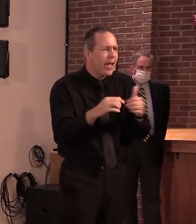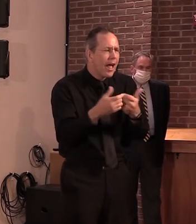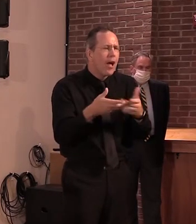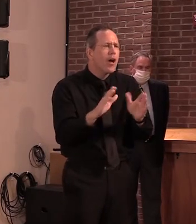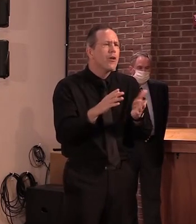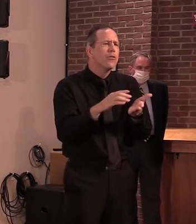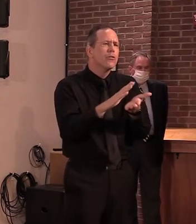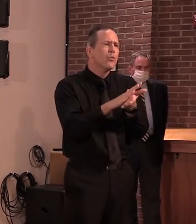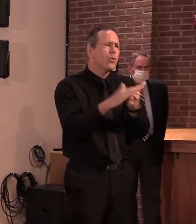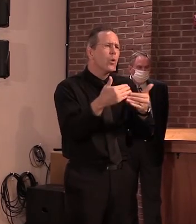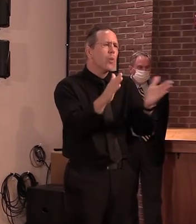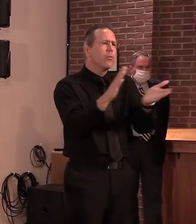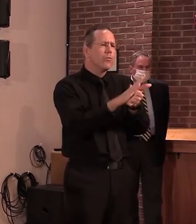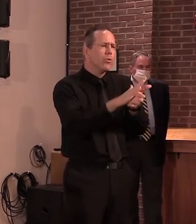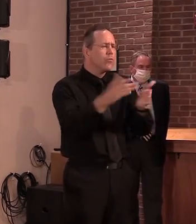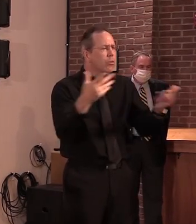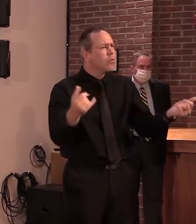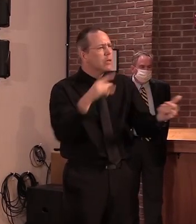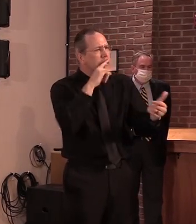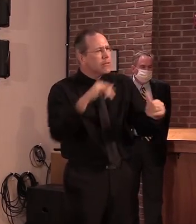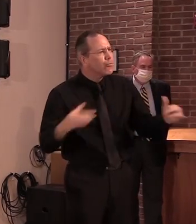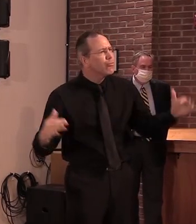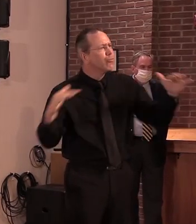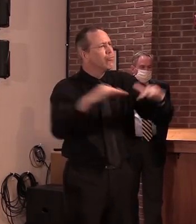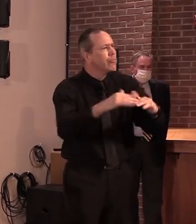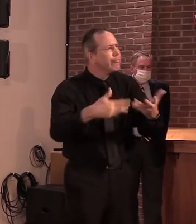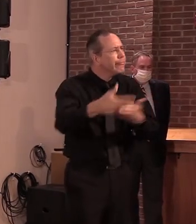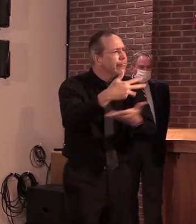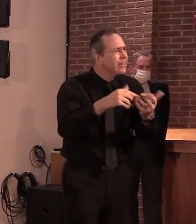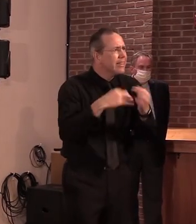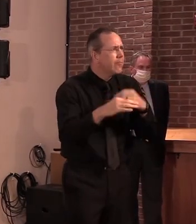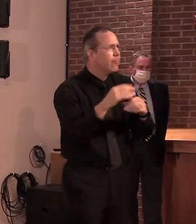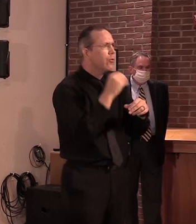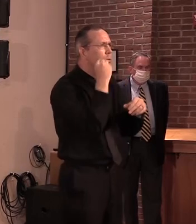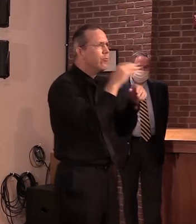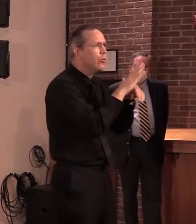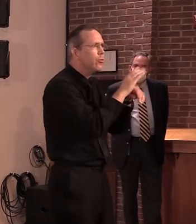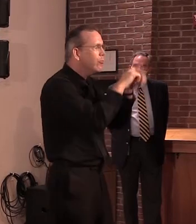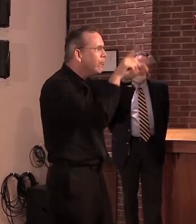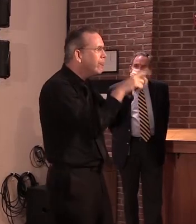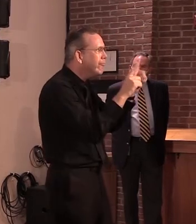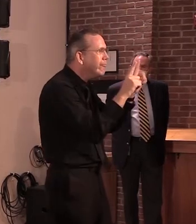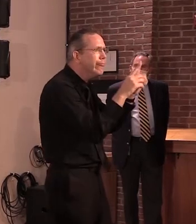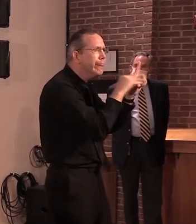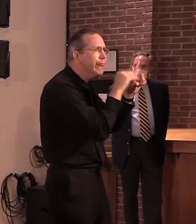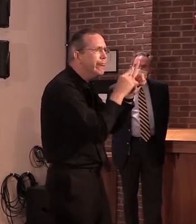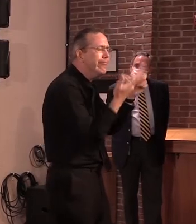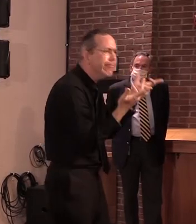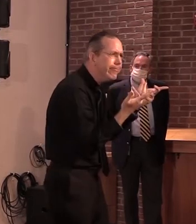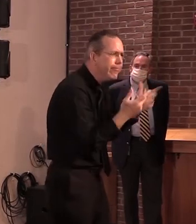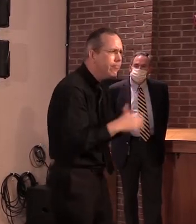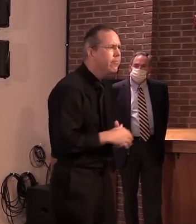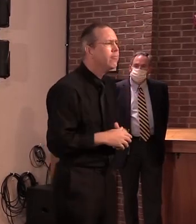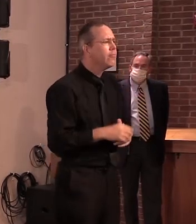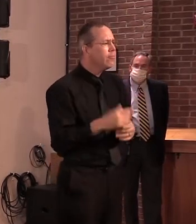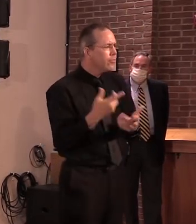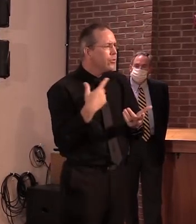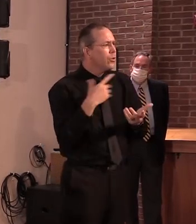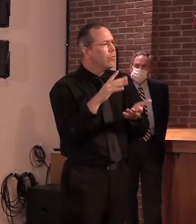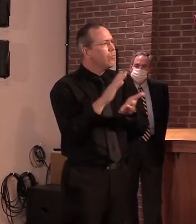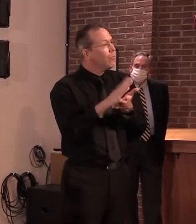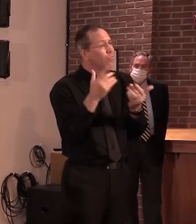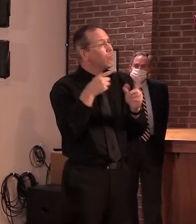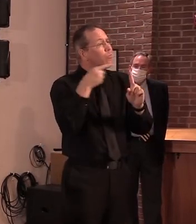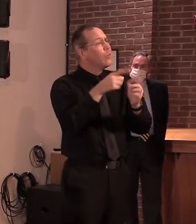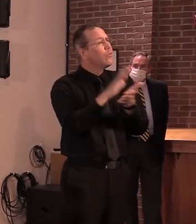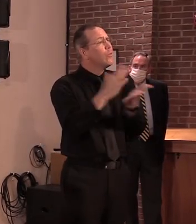Children and families depend on schools for more than just education. We can and should have a conversation about the outsized role